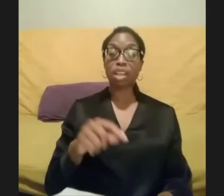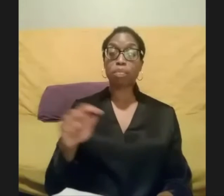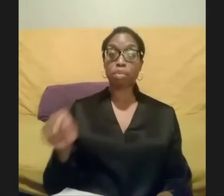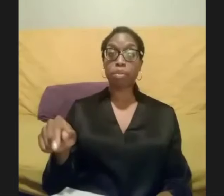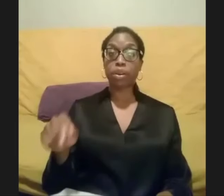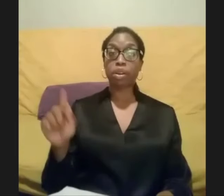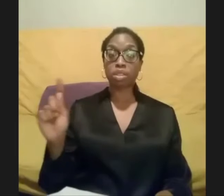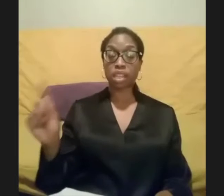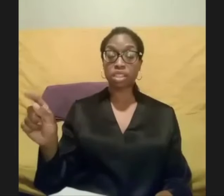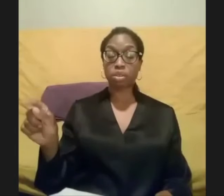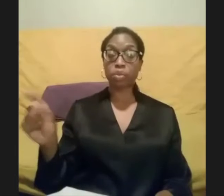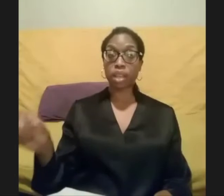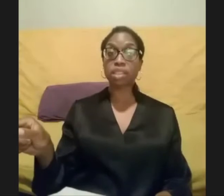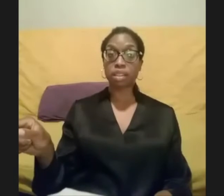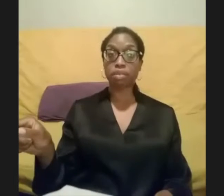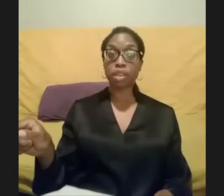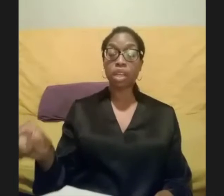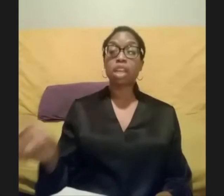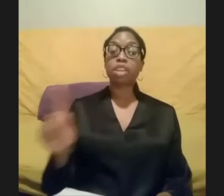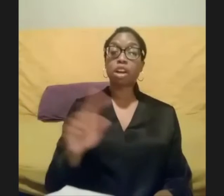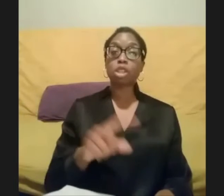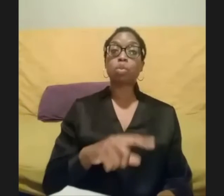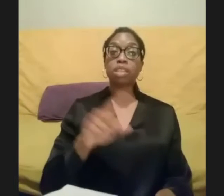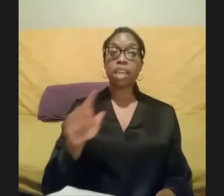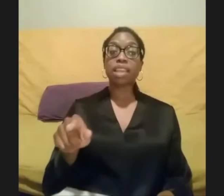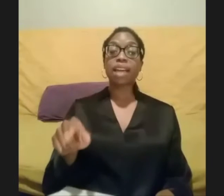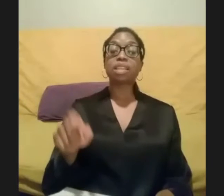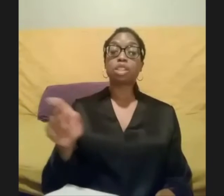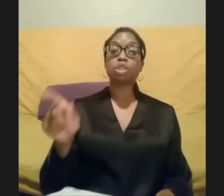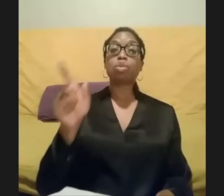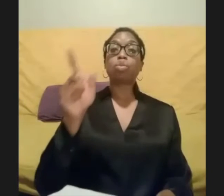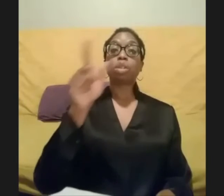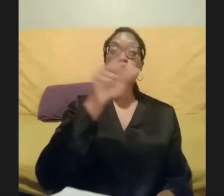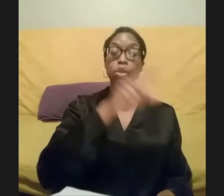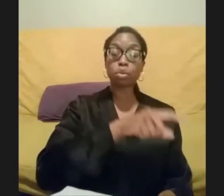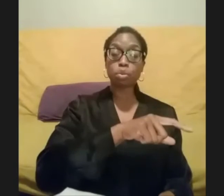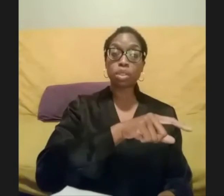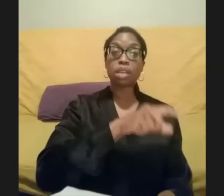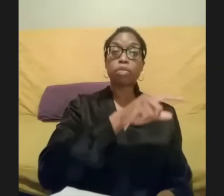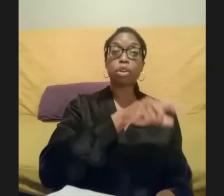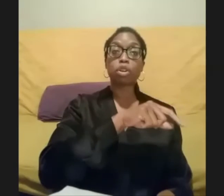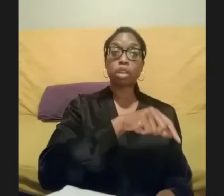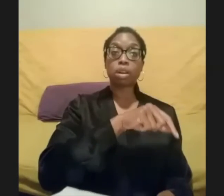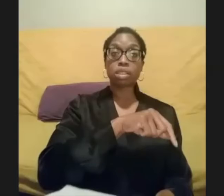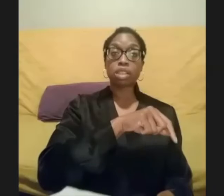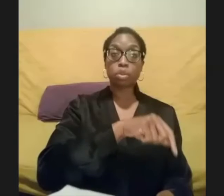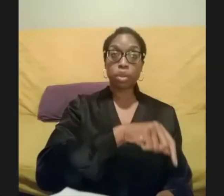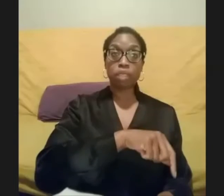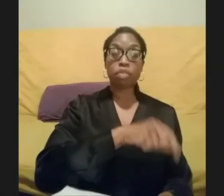a primary or second degree relative, they also will take that to use for early onset screening for